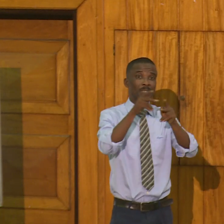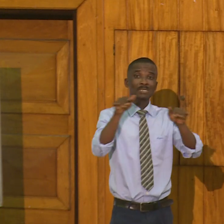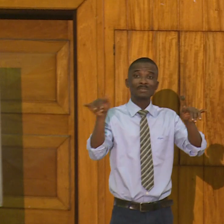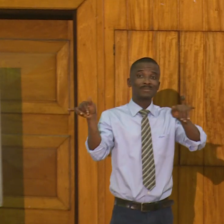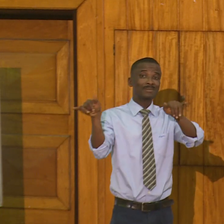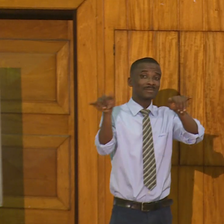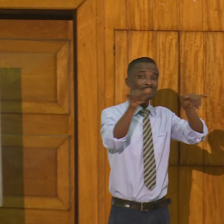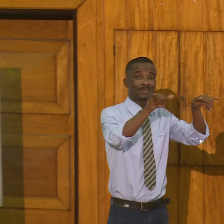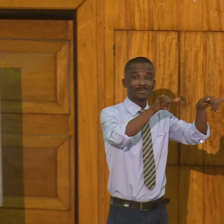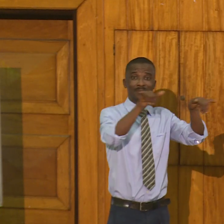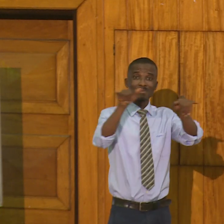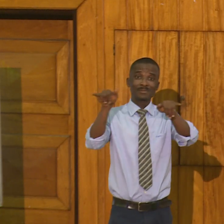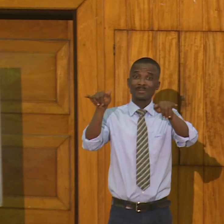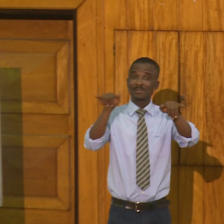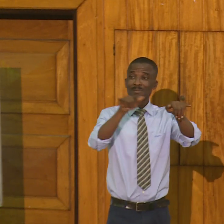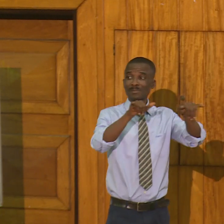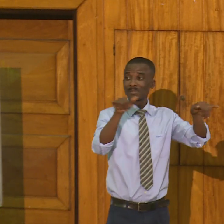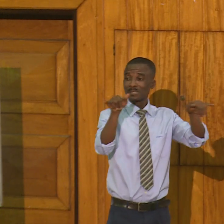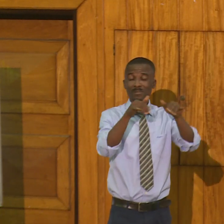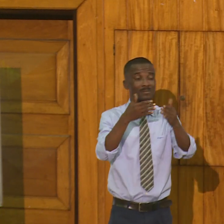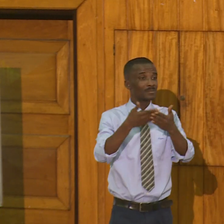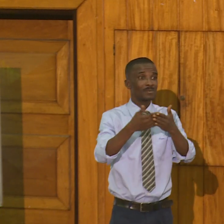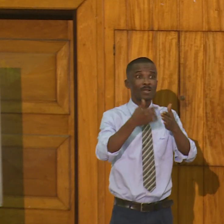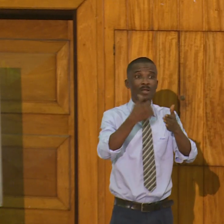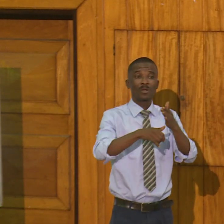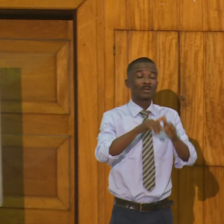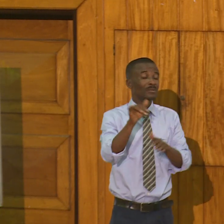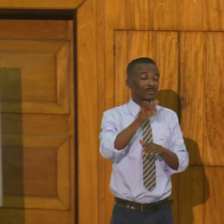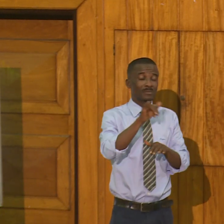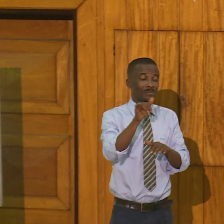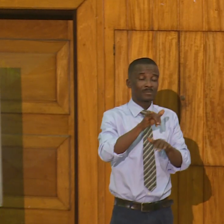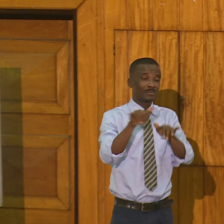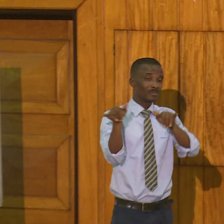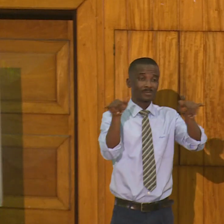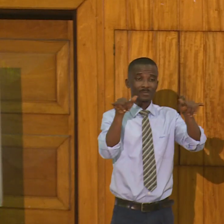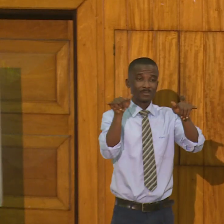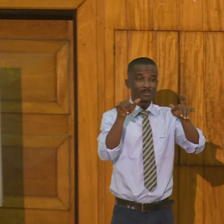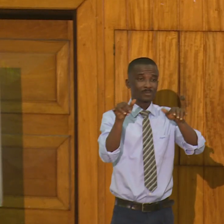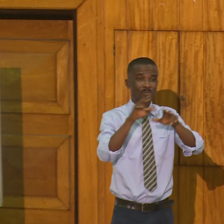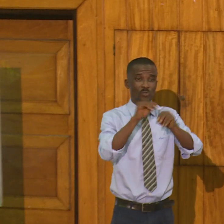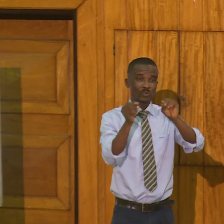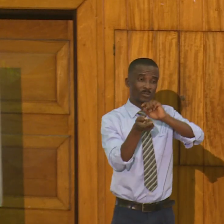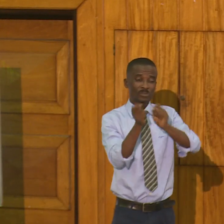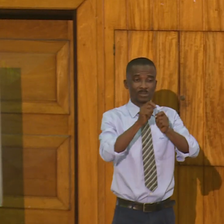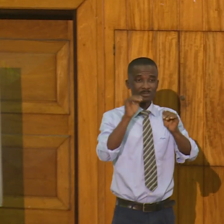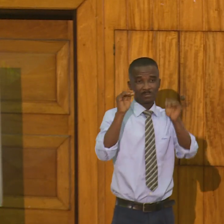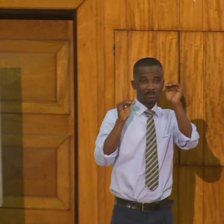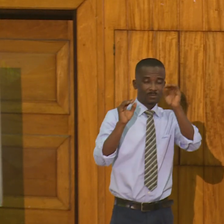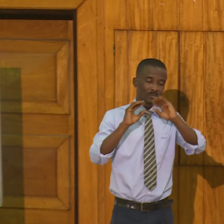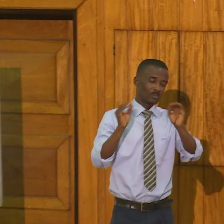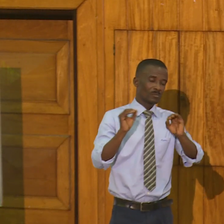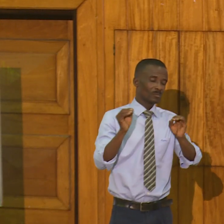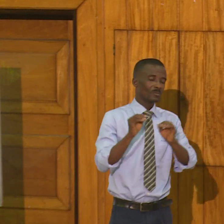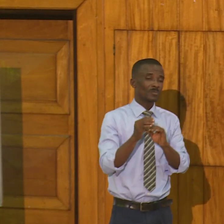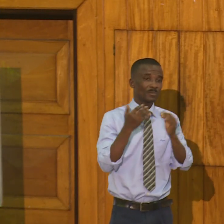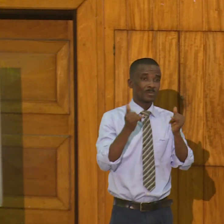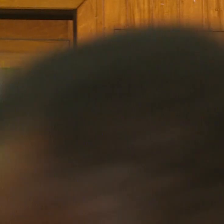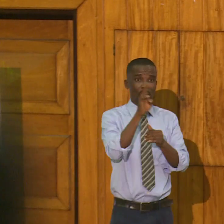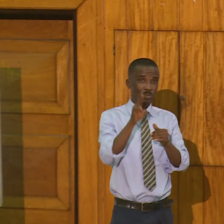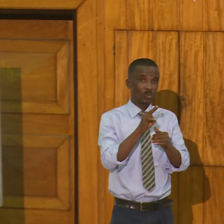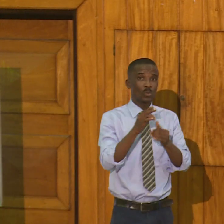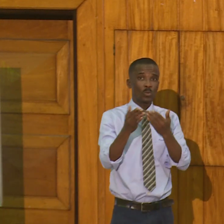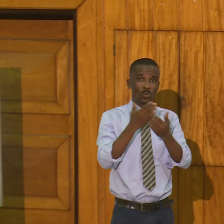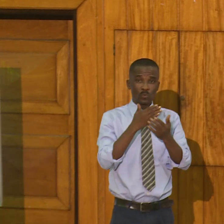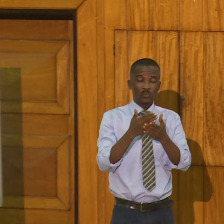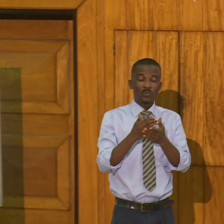Abuja, anywhere. So that is this thing. So the cost did not, and as part of doing this study, like I said earlier on, we also involve even